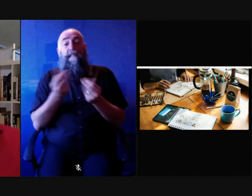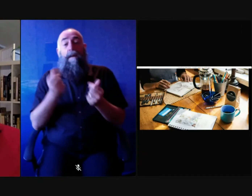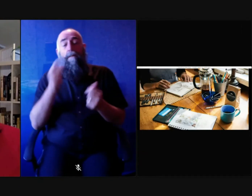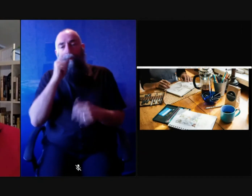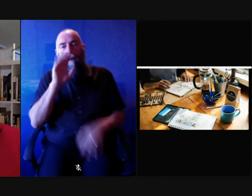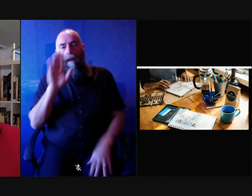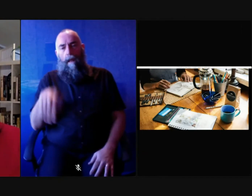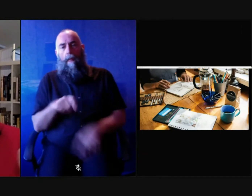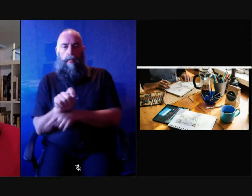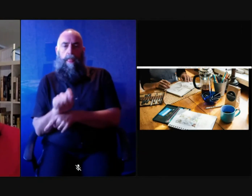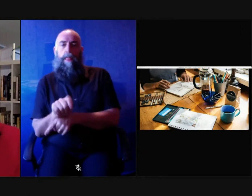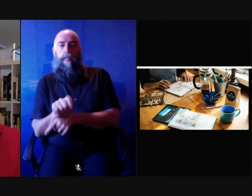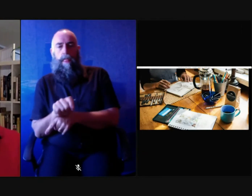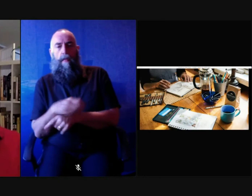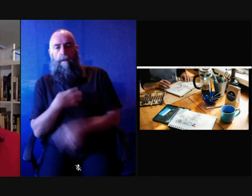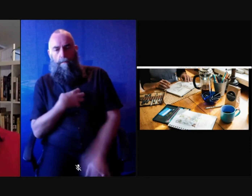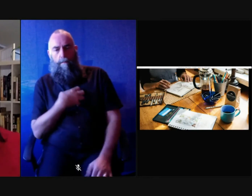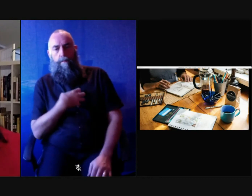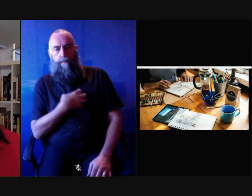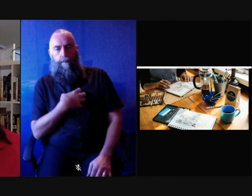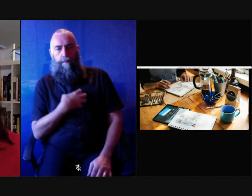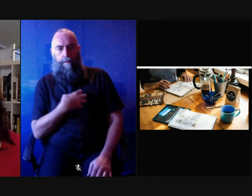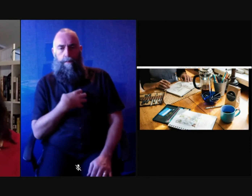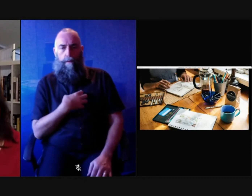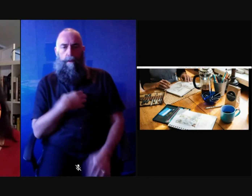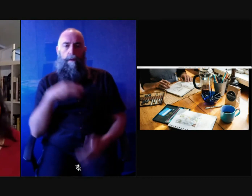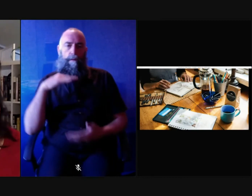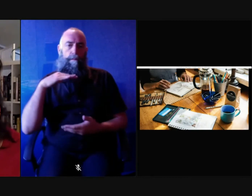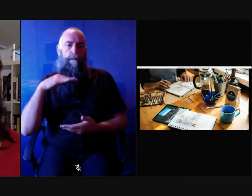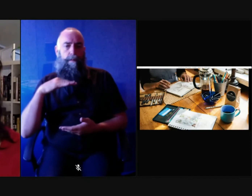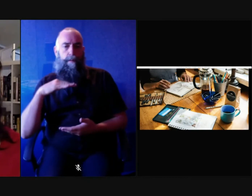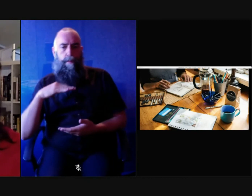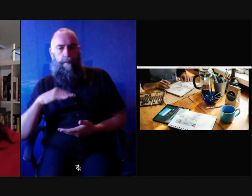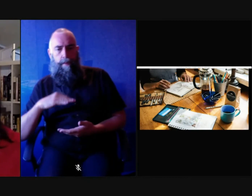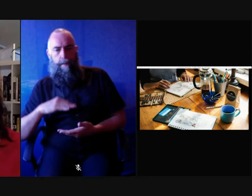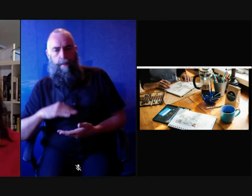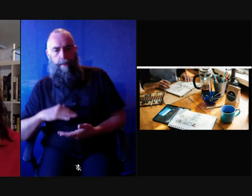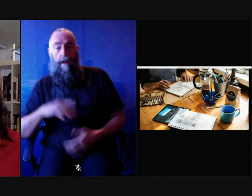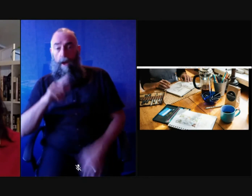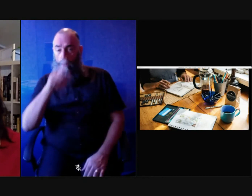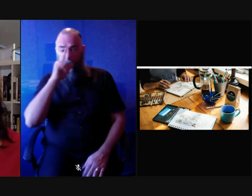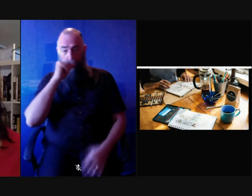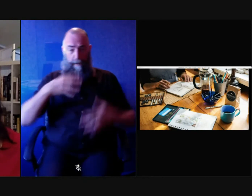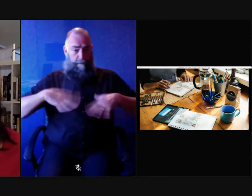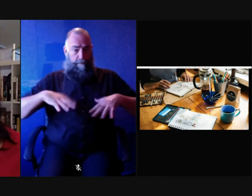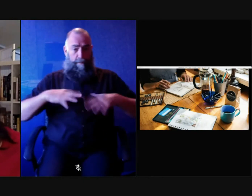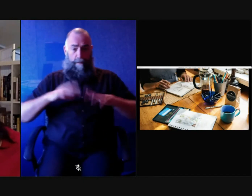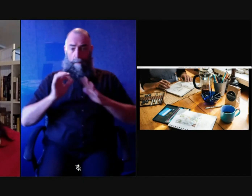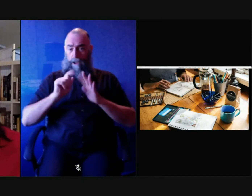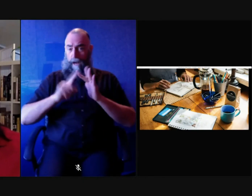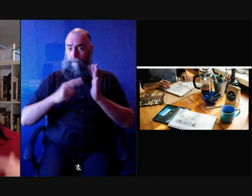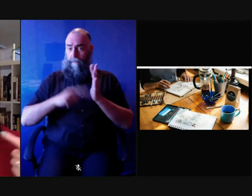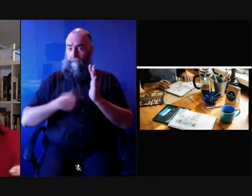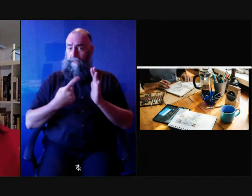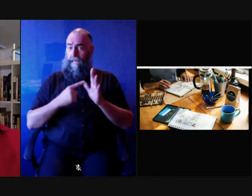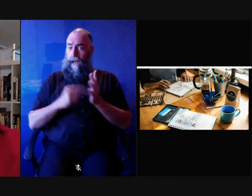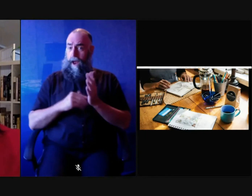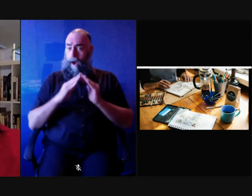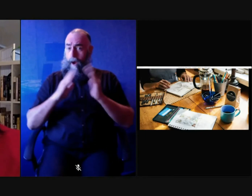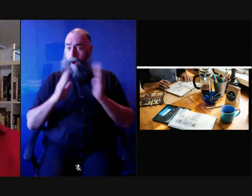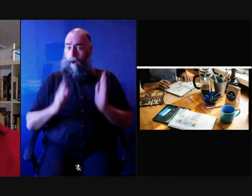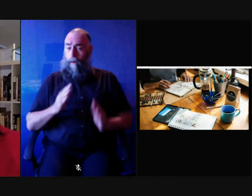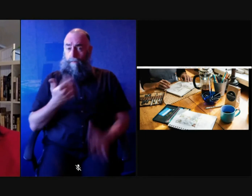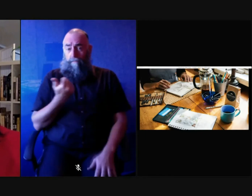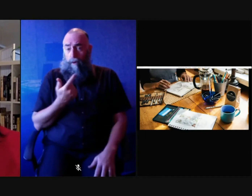if that's okay with you, of course it's fine. You can just wear your pajamas every day. Who cares? But it could be